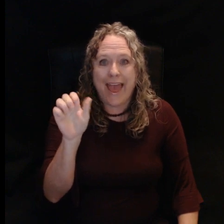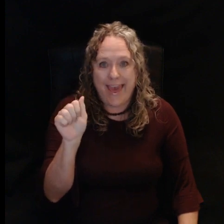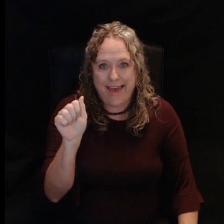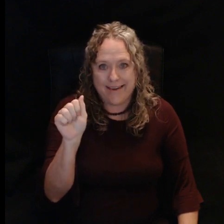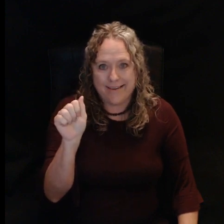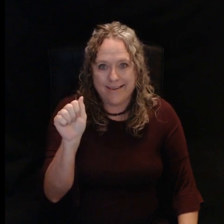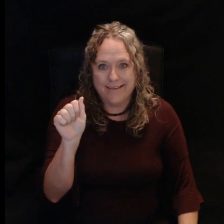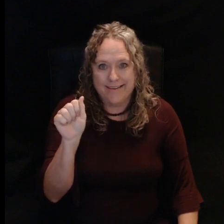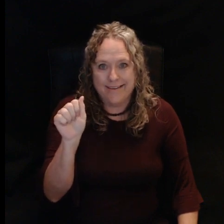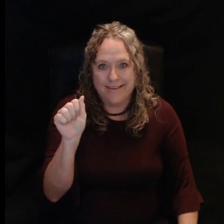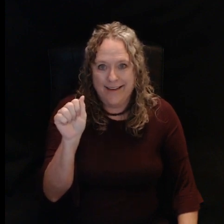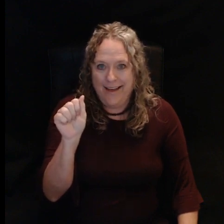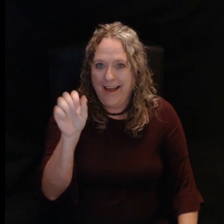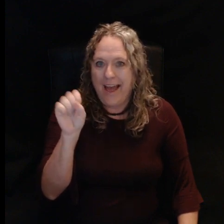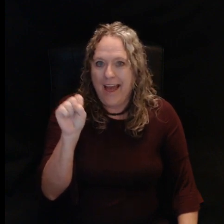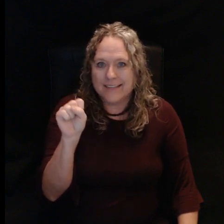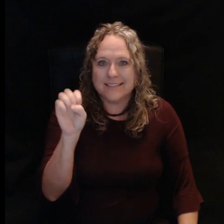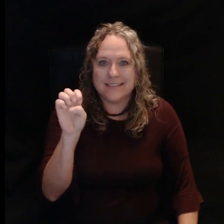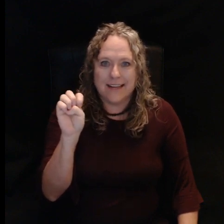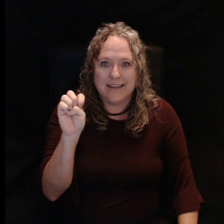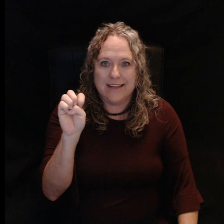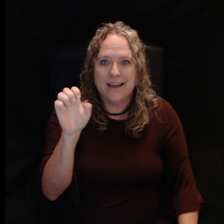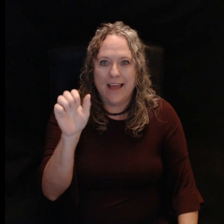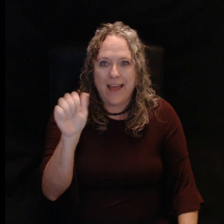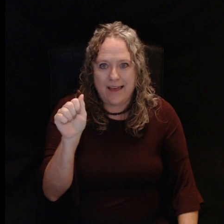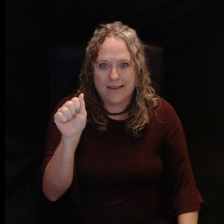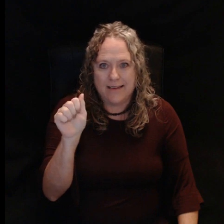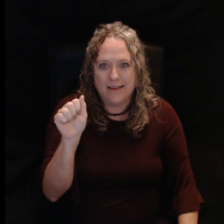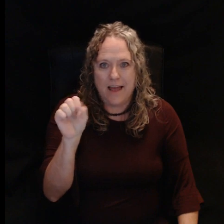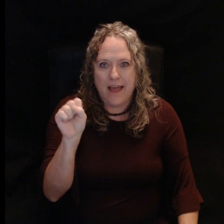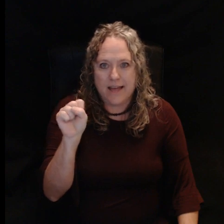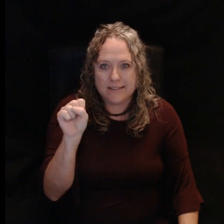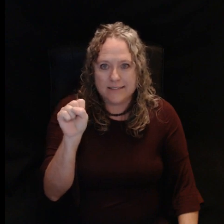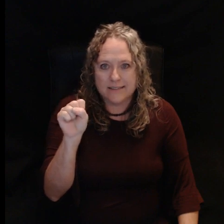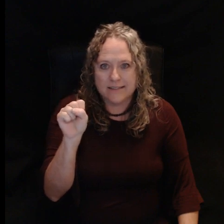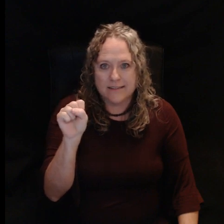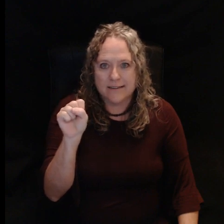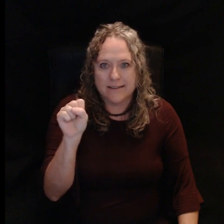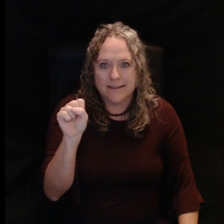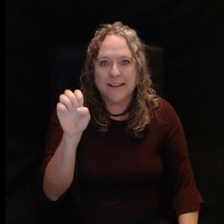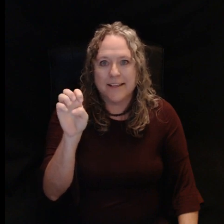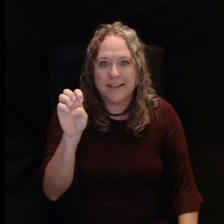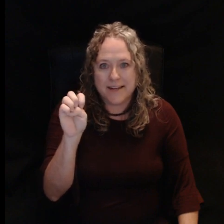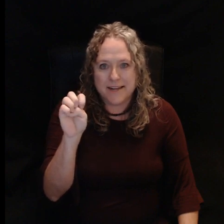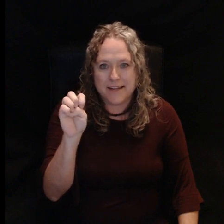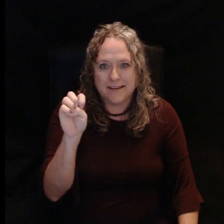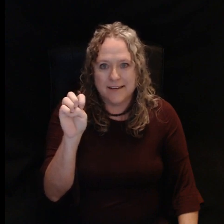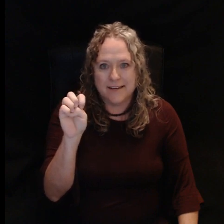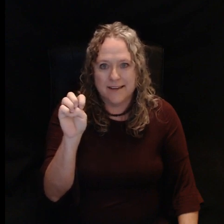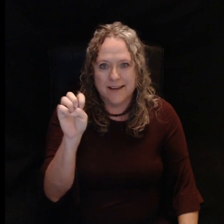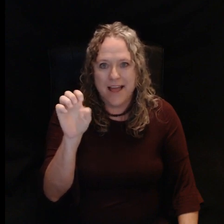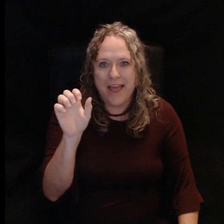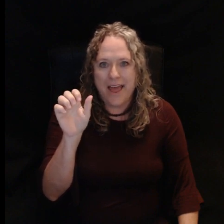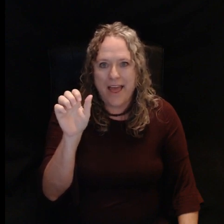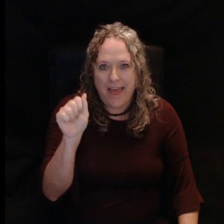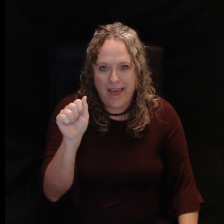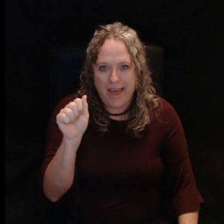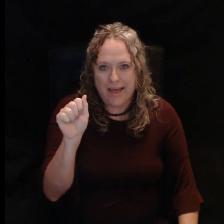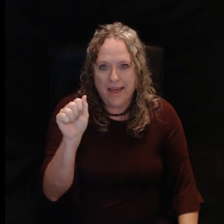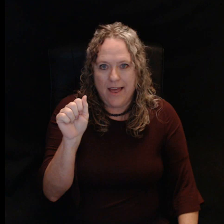A. S, E, A. S, E, A.